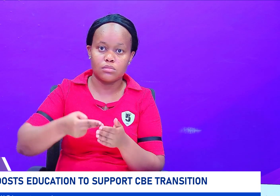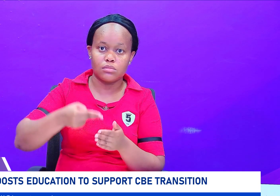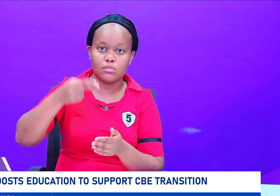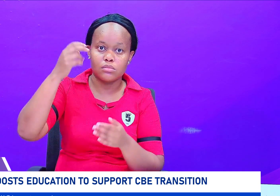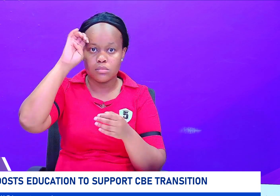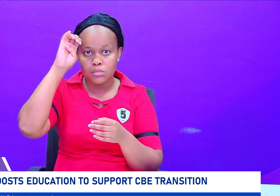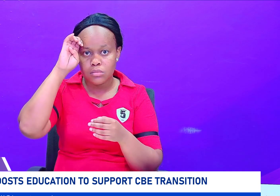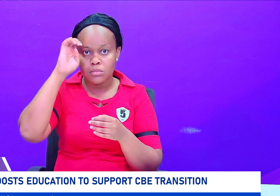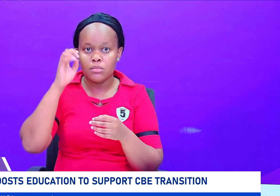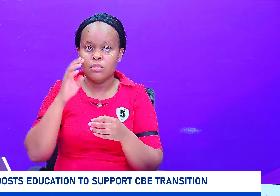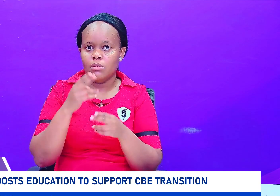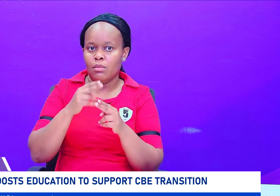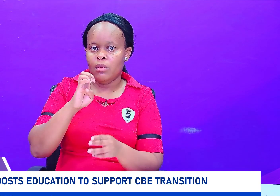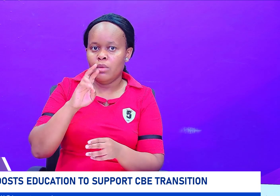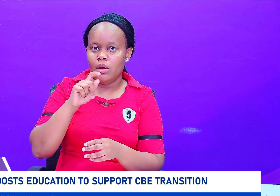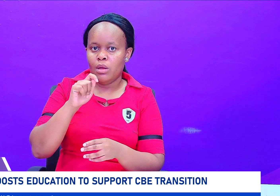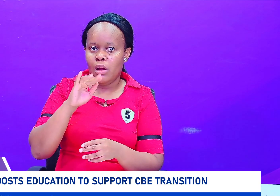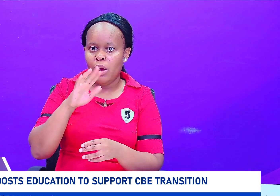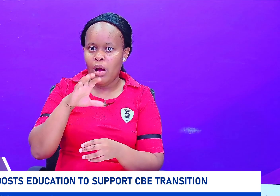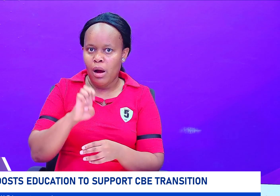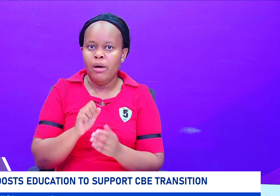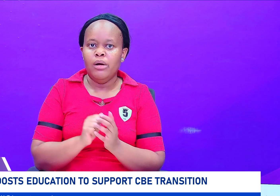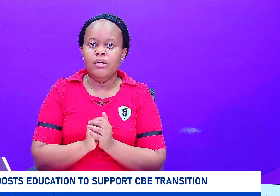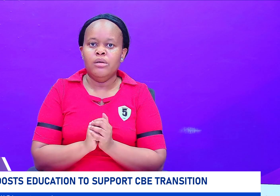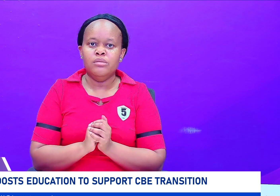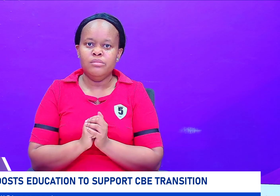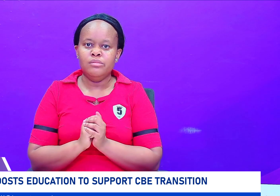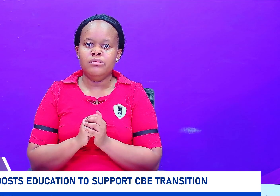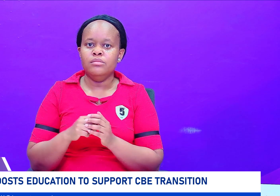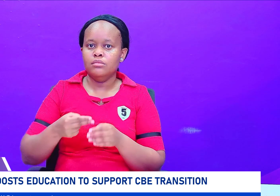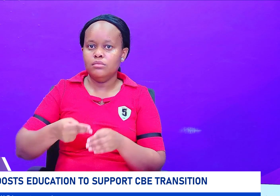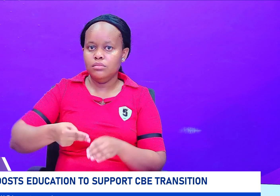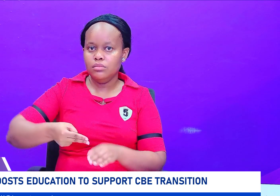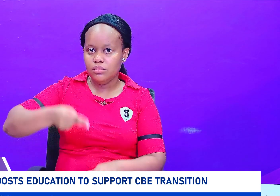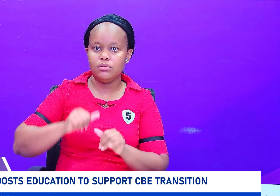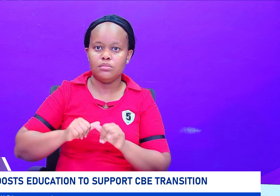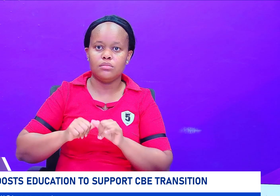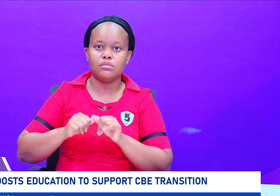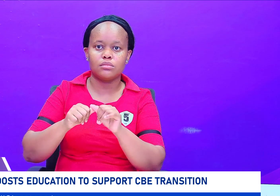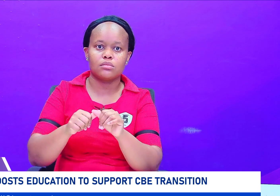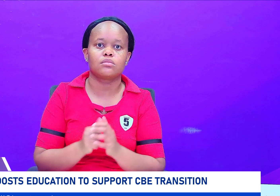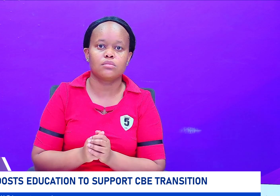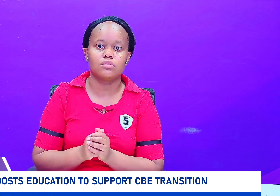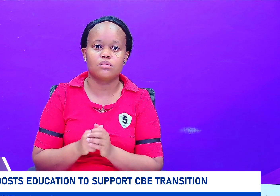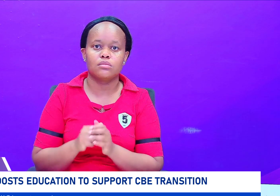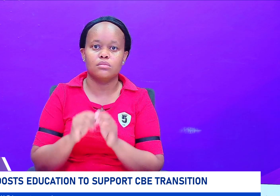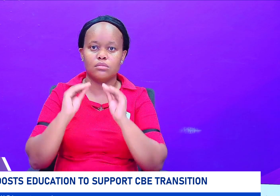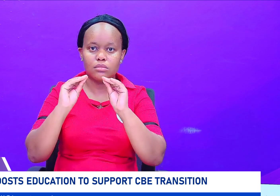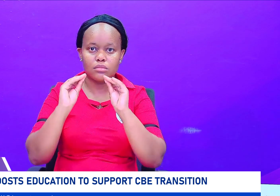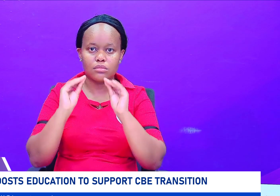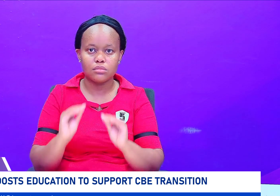the Principal Secretary for the State Department of Higher Education, Beatrice